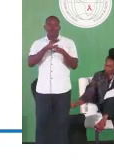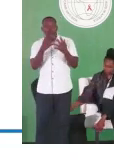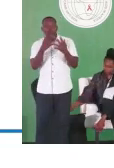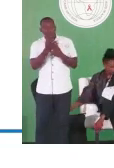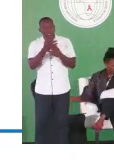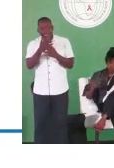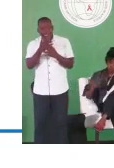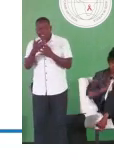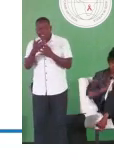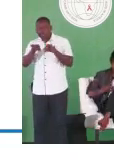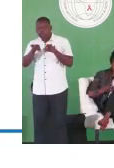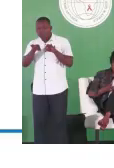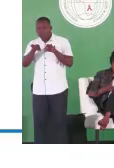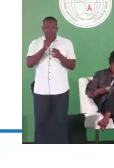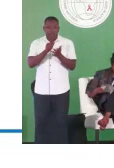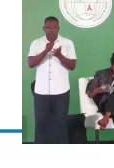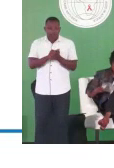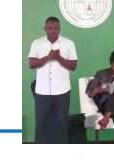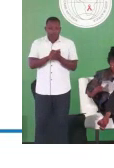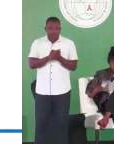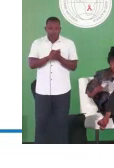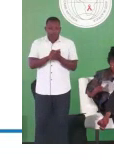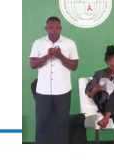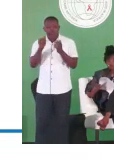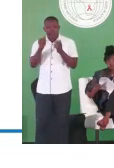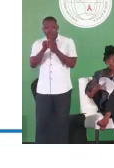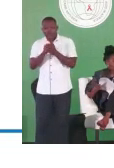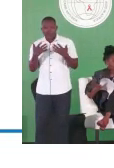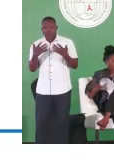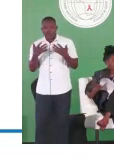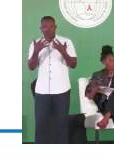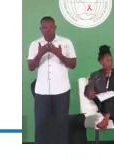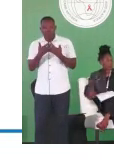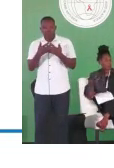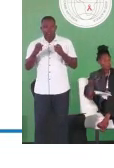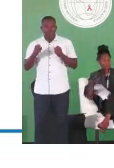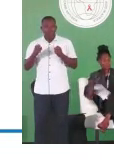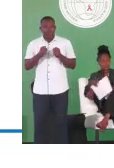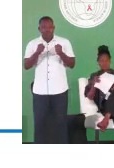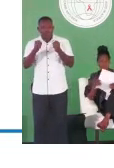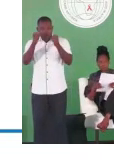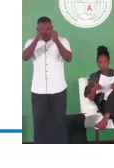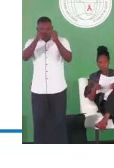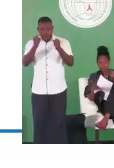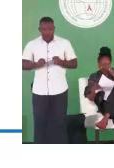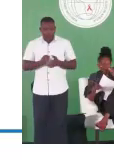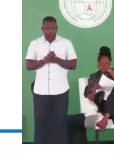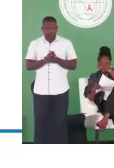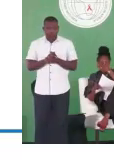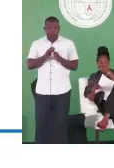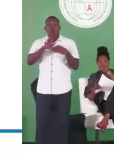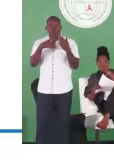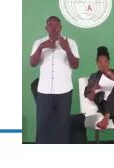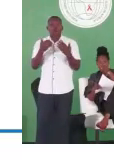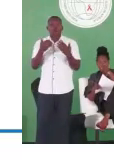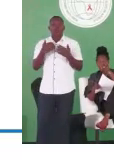conditions, they enable the integrated systems approach. We always harp on integration.